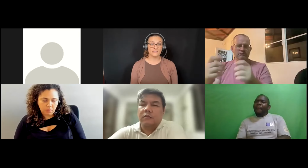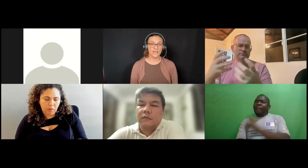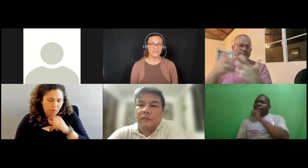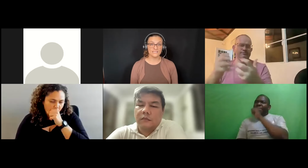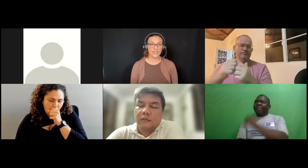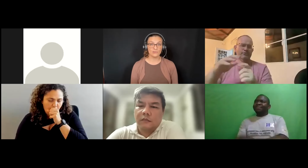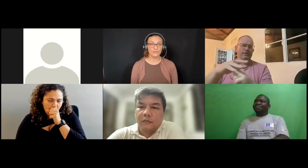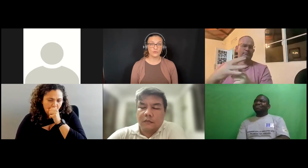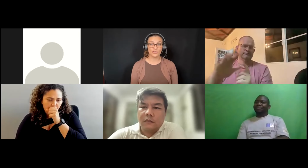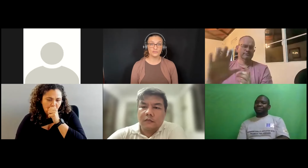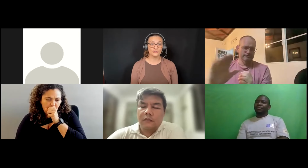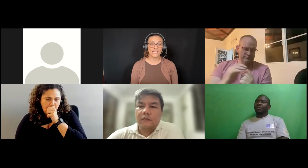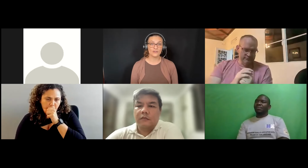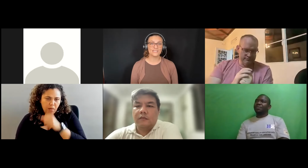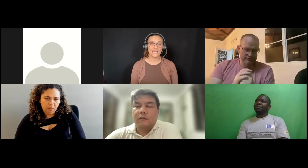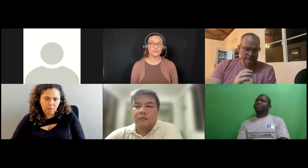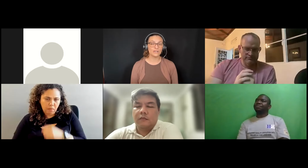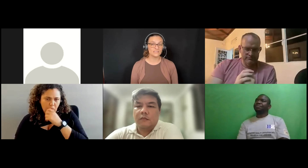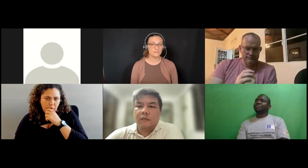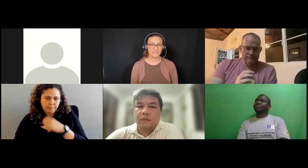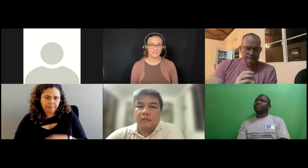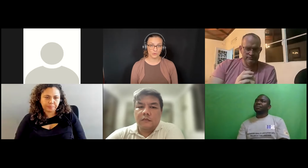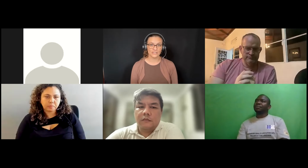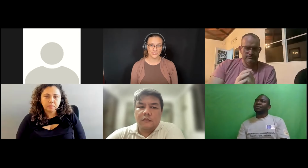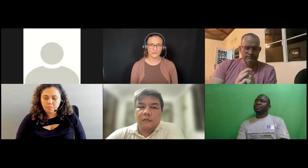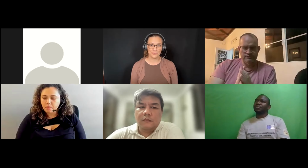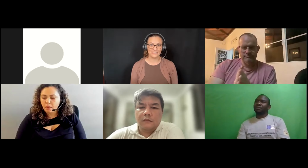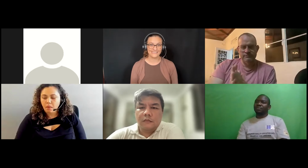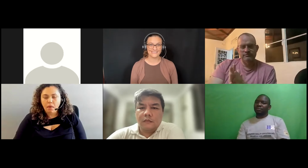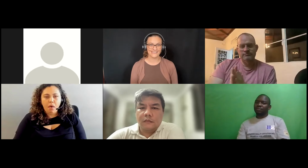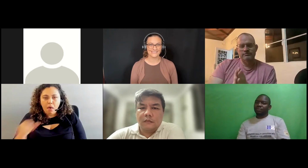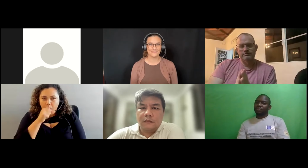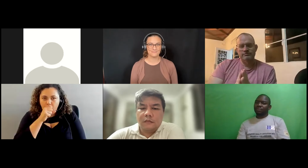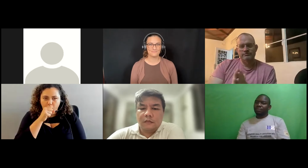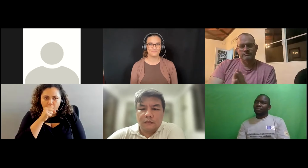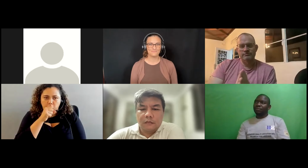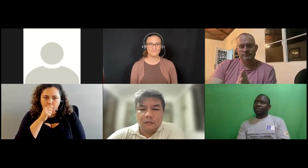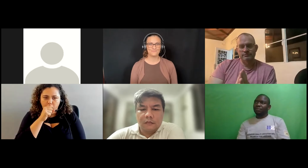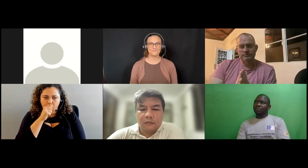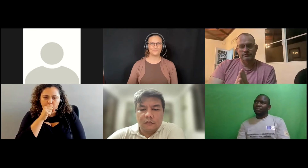have made the guidelines available for you to take those and to customize them according to your local needs. Yes.